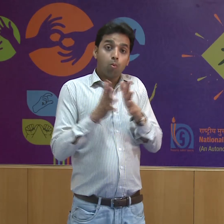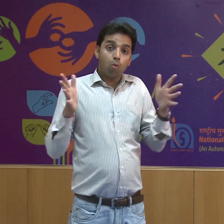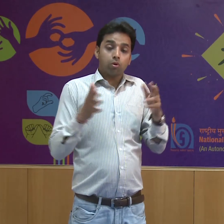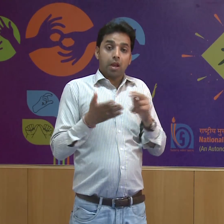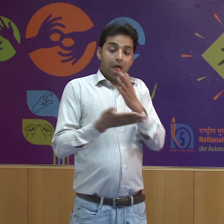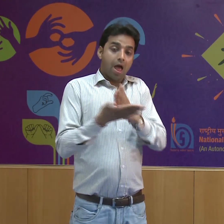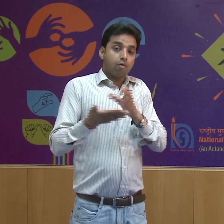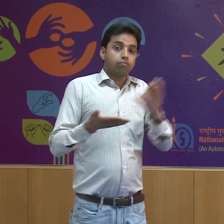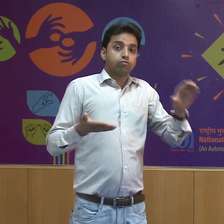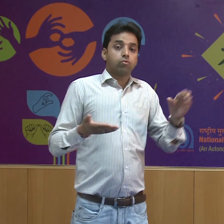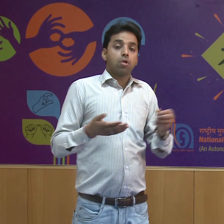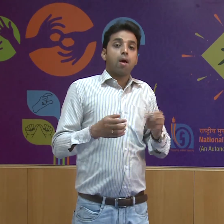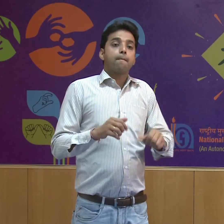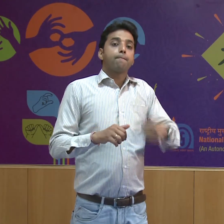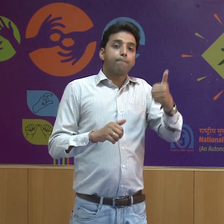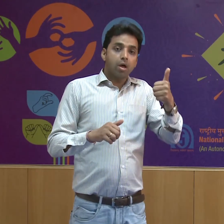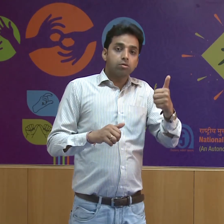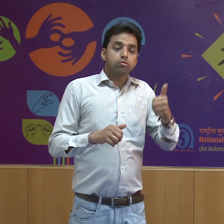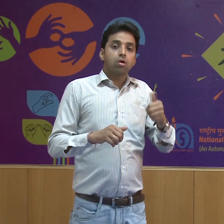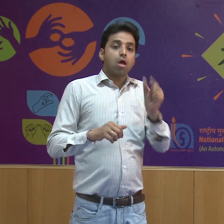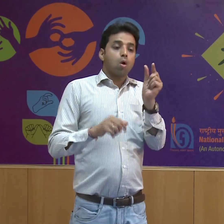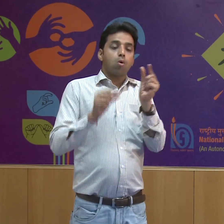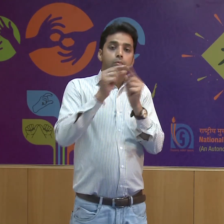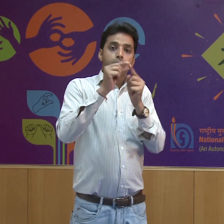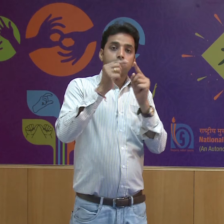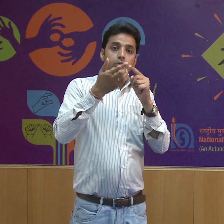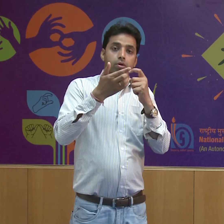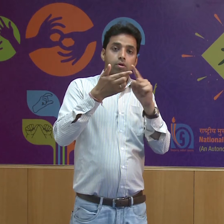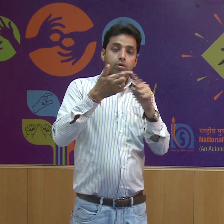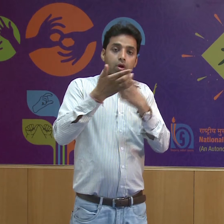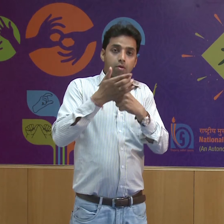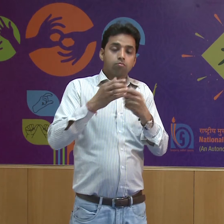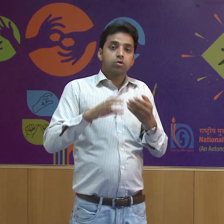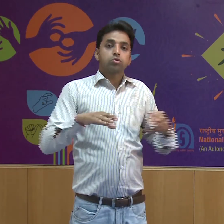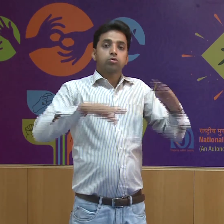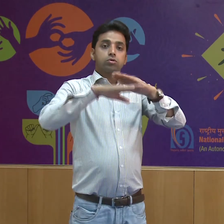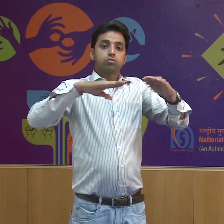those passing upper primary stage to join the secondary classes.